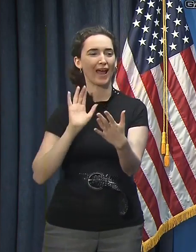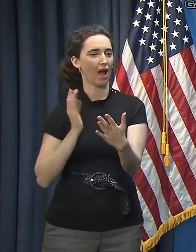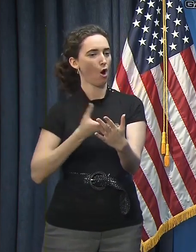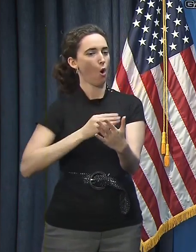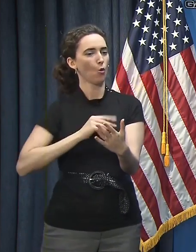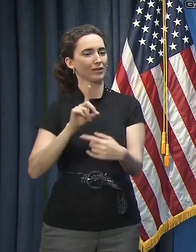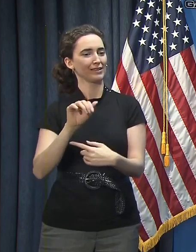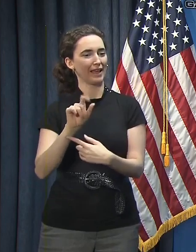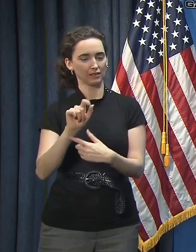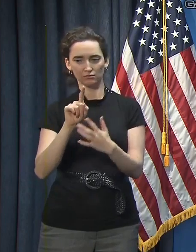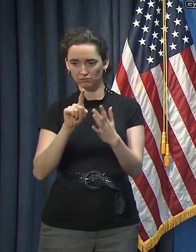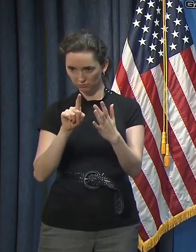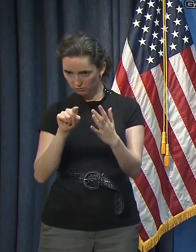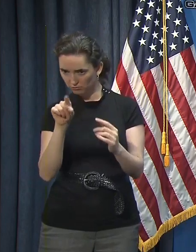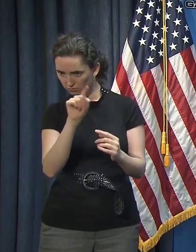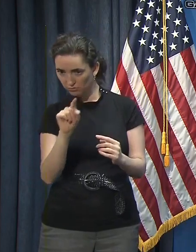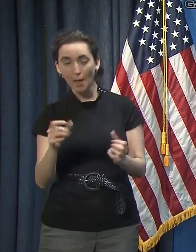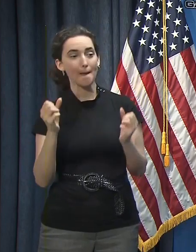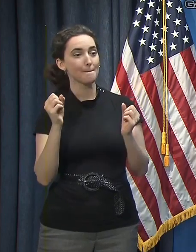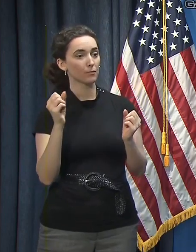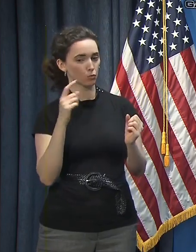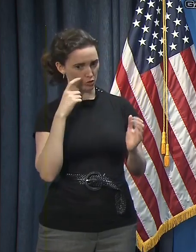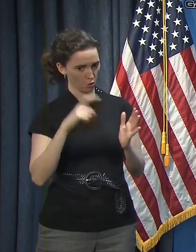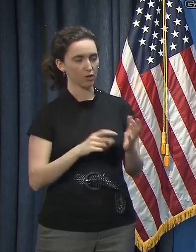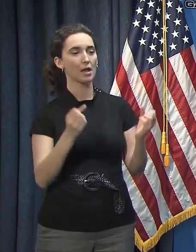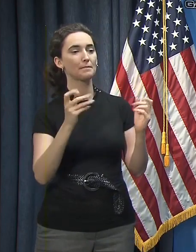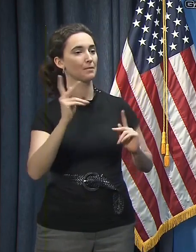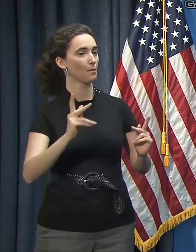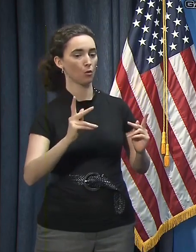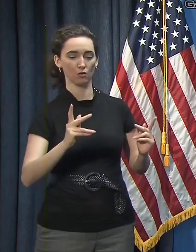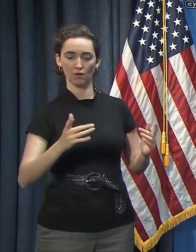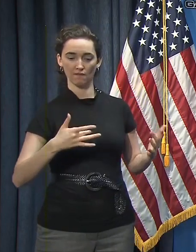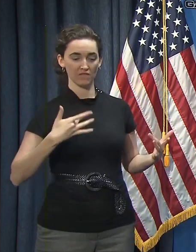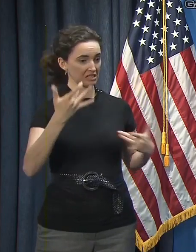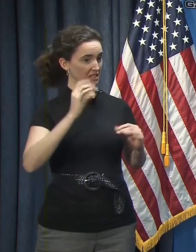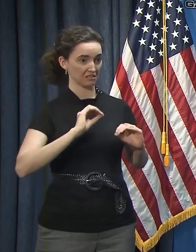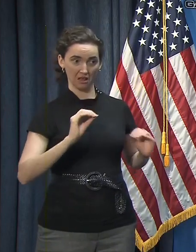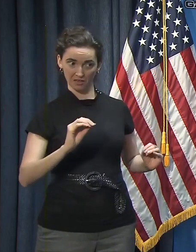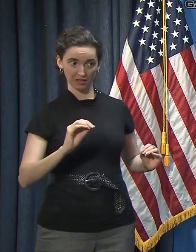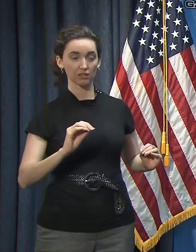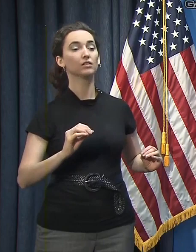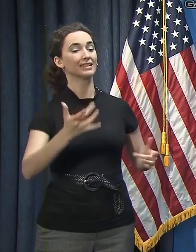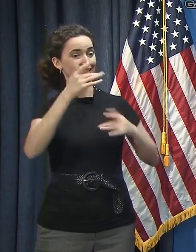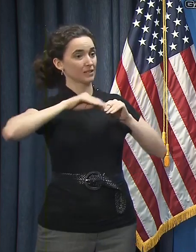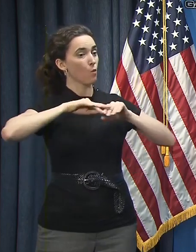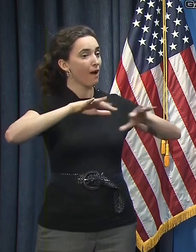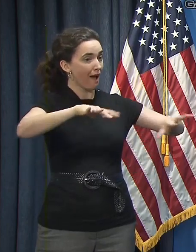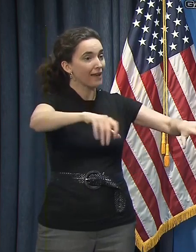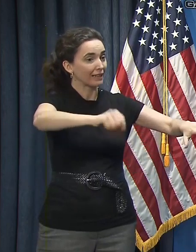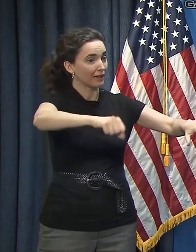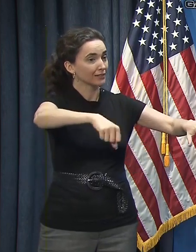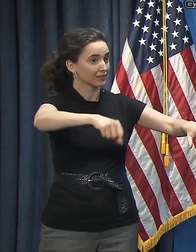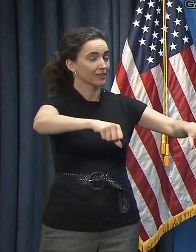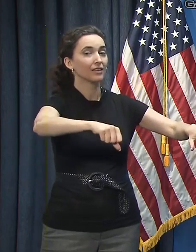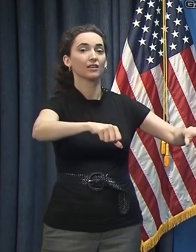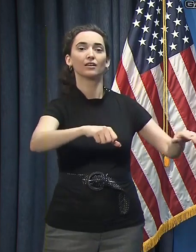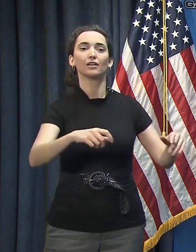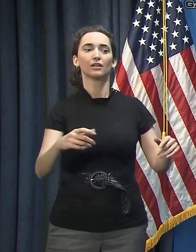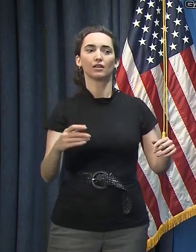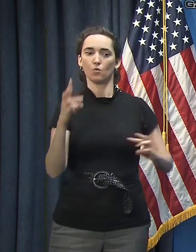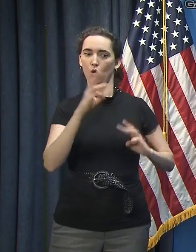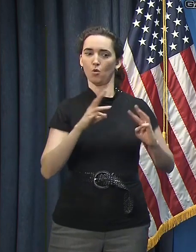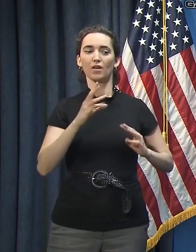hands, that there are significant numbers of people who don't have symptoms that are shedding virus. And most concerningly, when we talk about